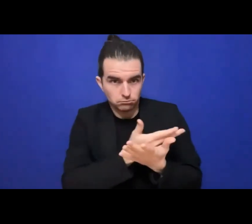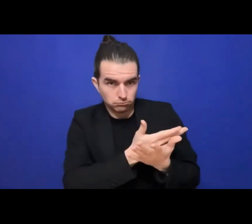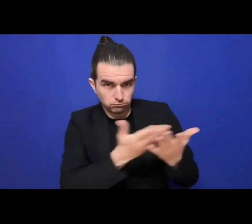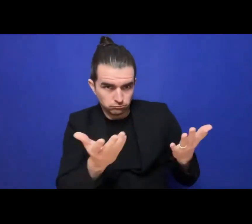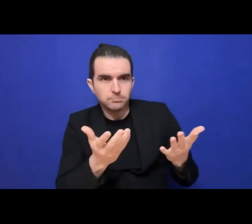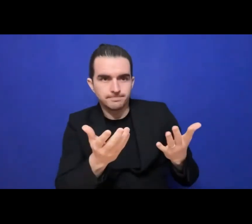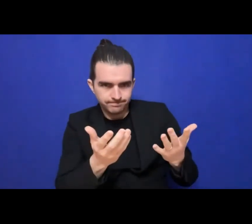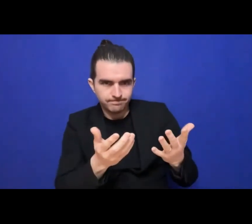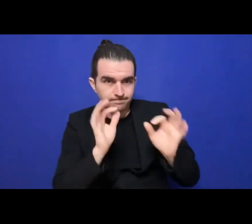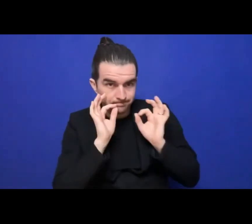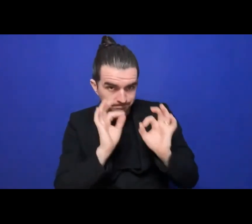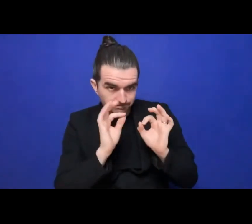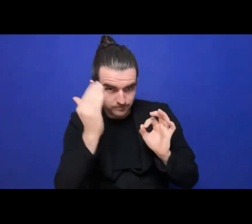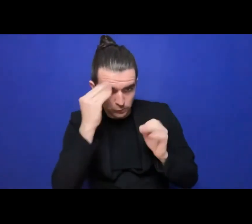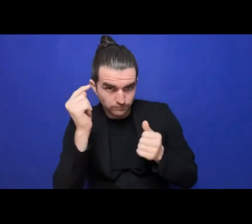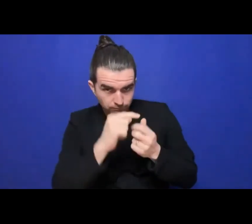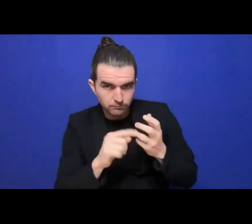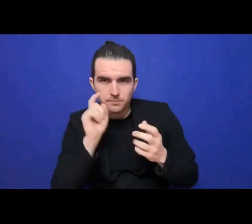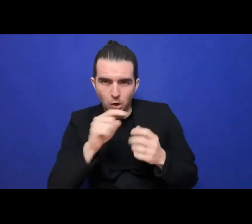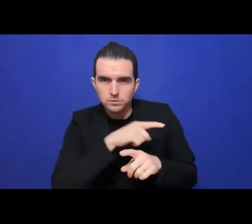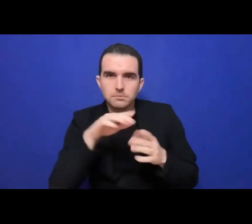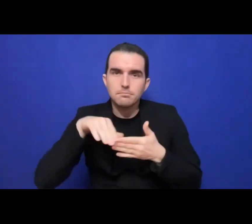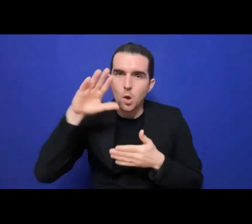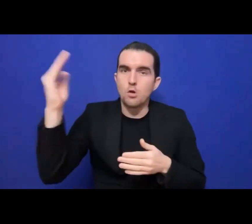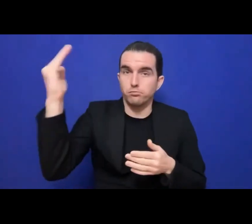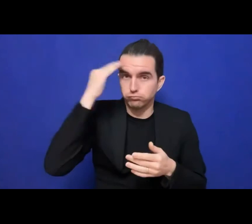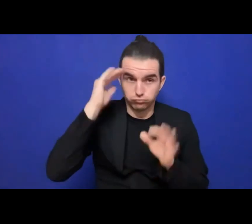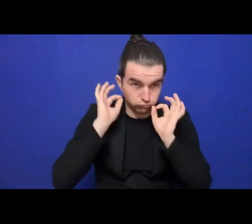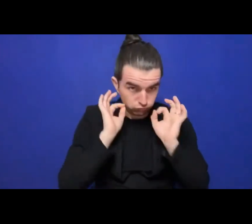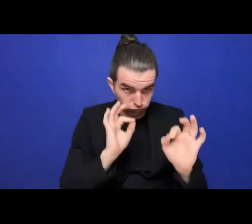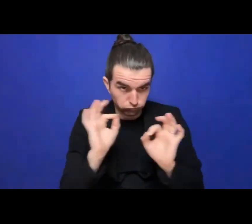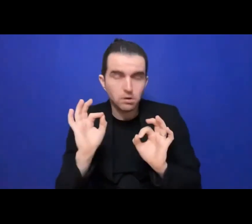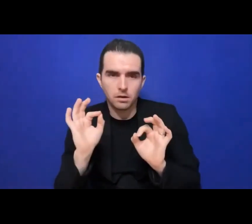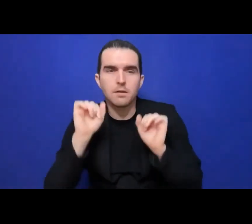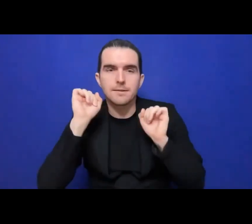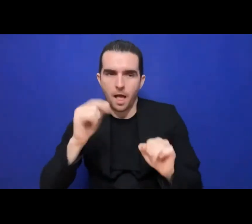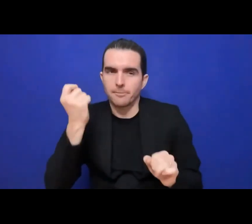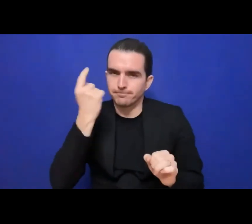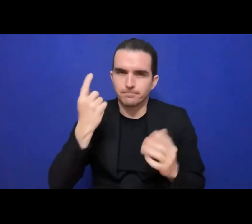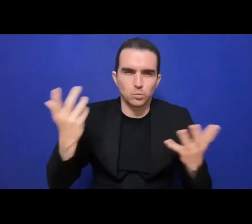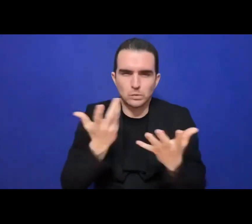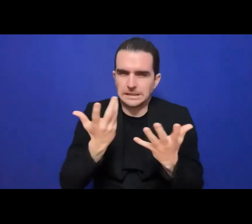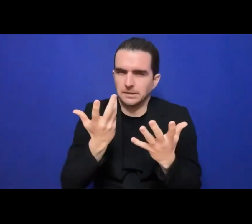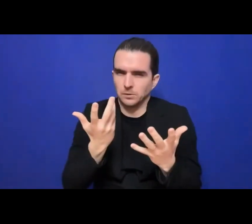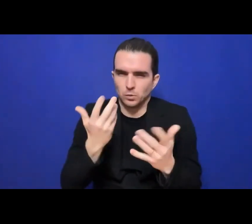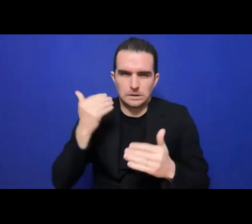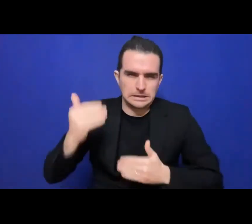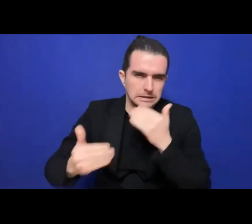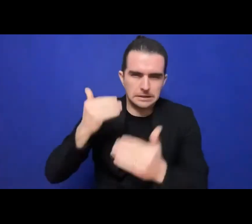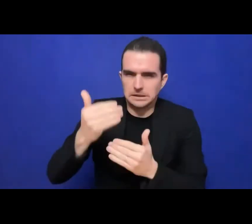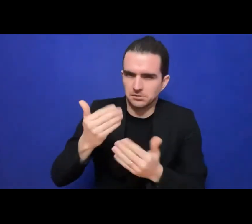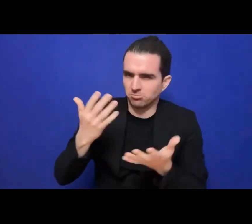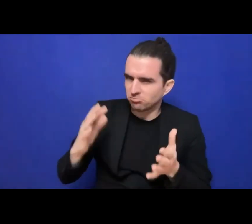by budget advocacy and audit and all those terms. And actually, in this, we must also make sure